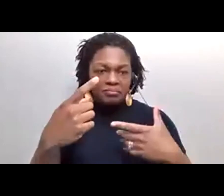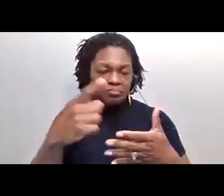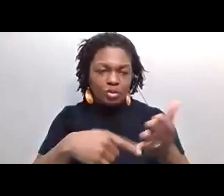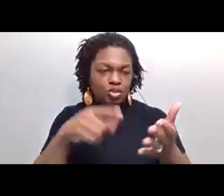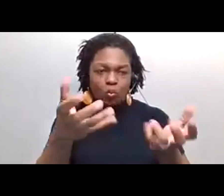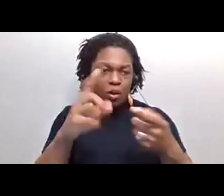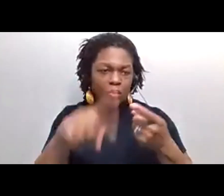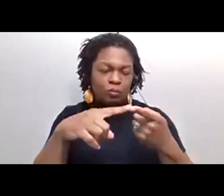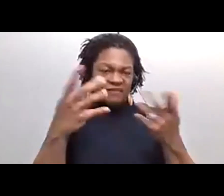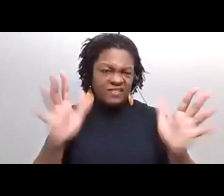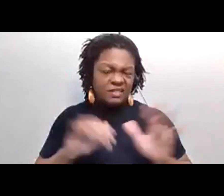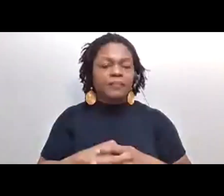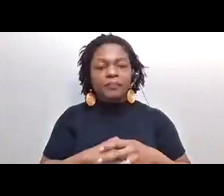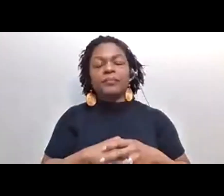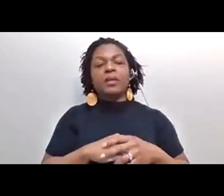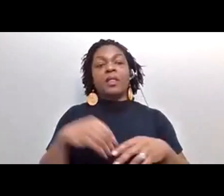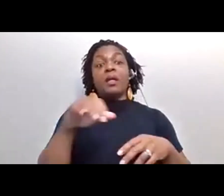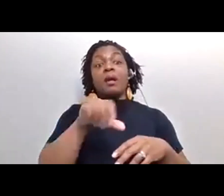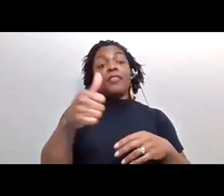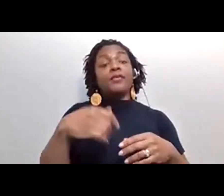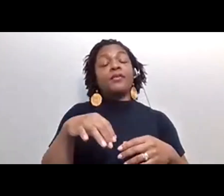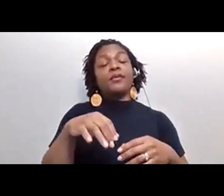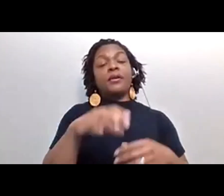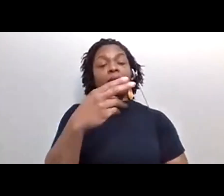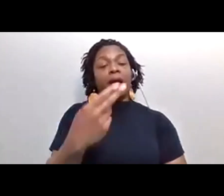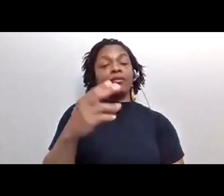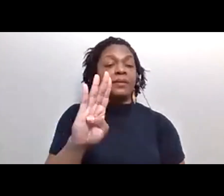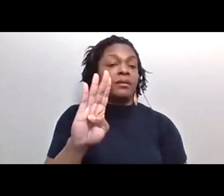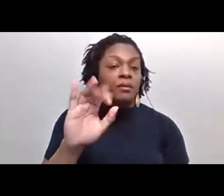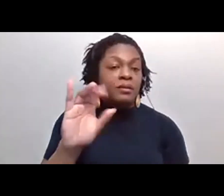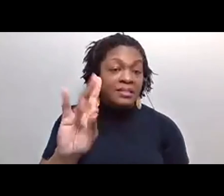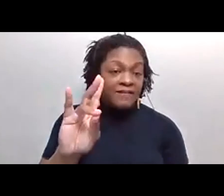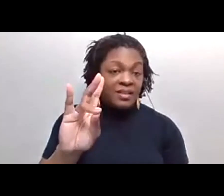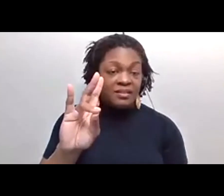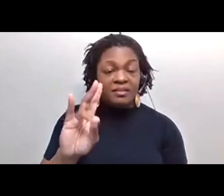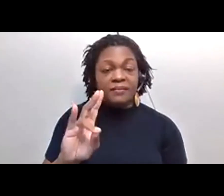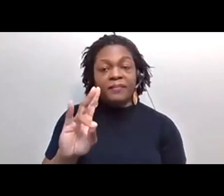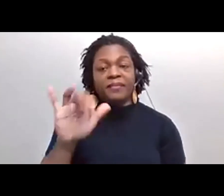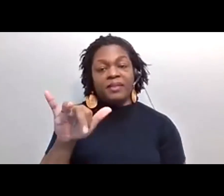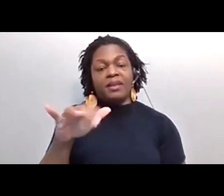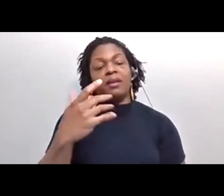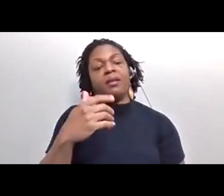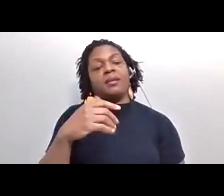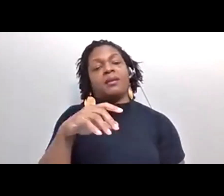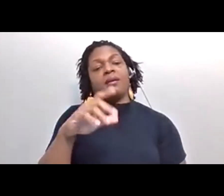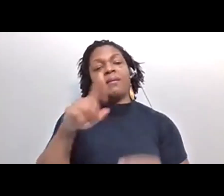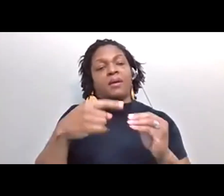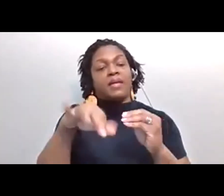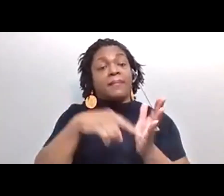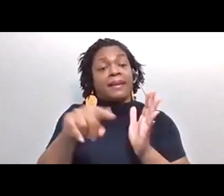The next bill I wanted to mention was House Bill 7. So this is the so-called pink tax that Representative Amy Freeman was